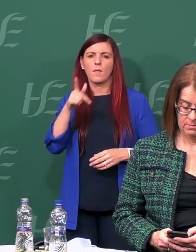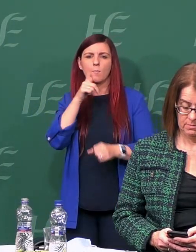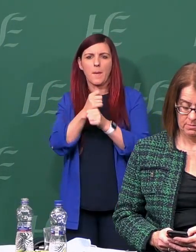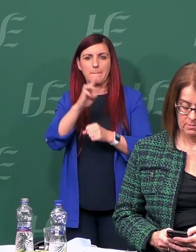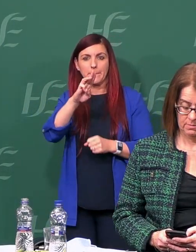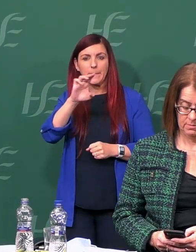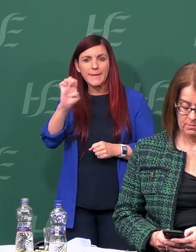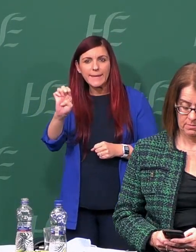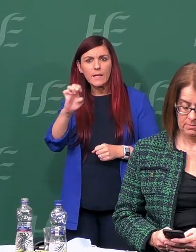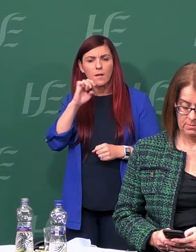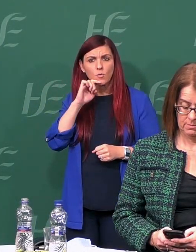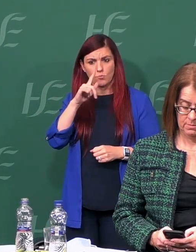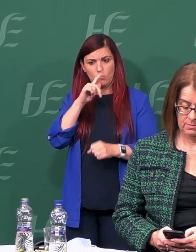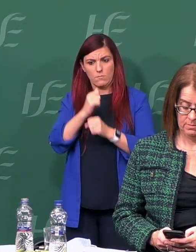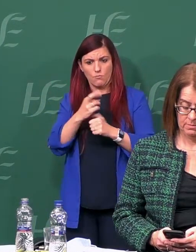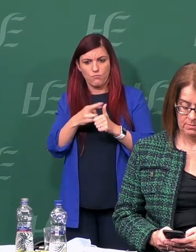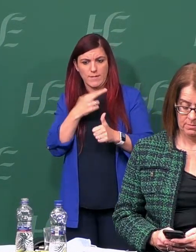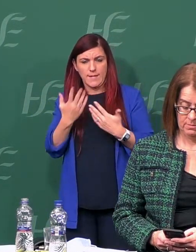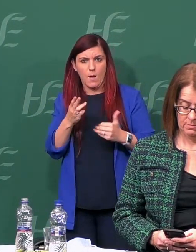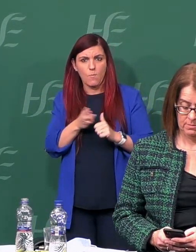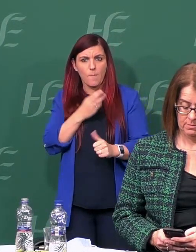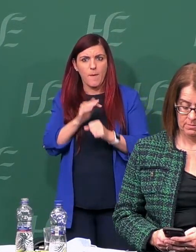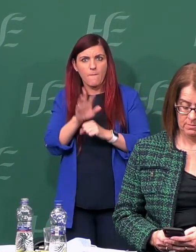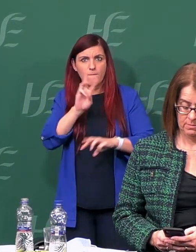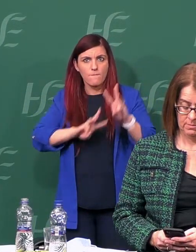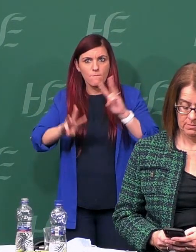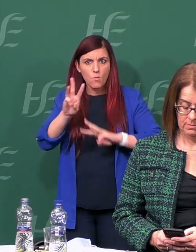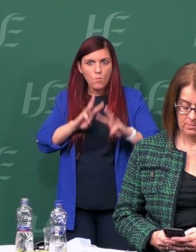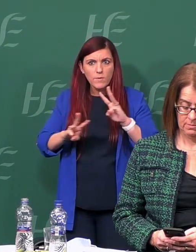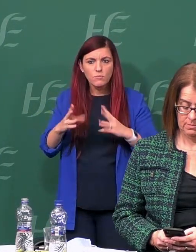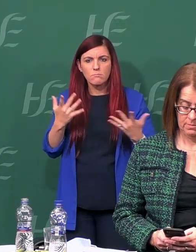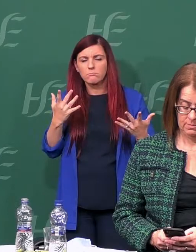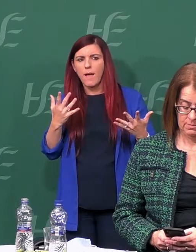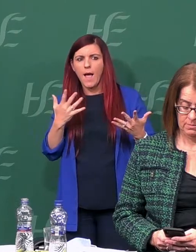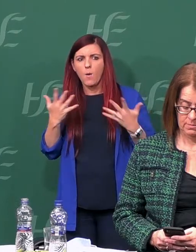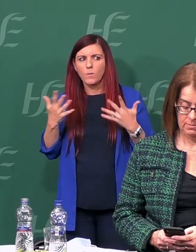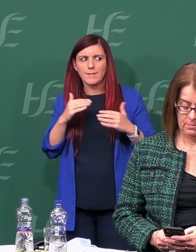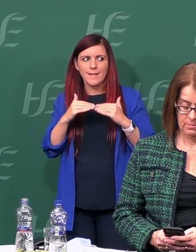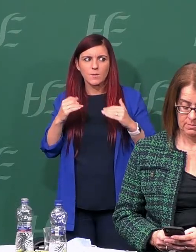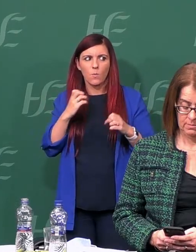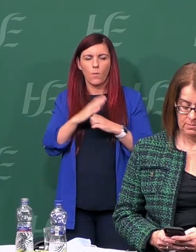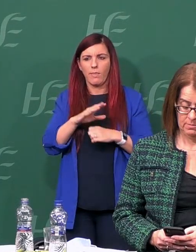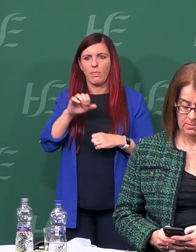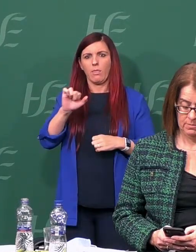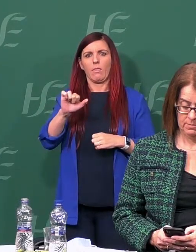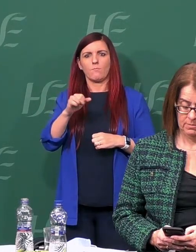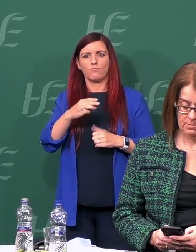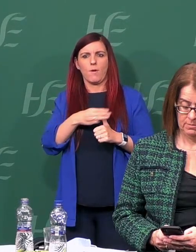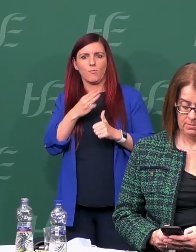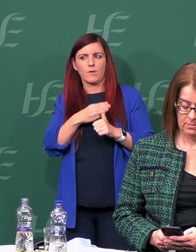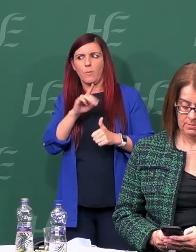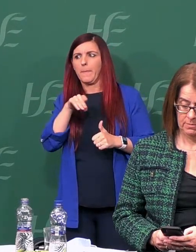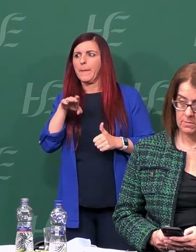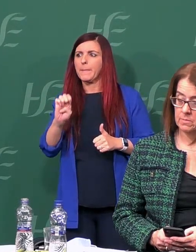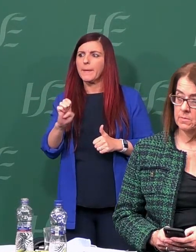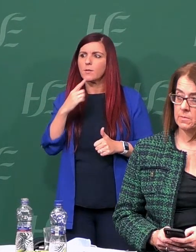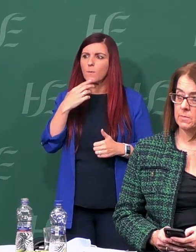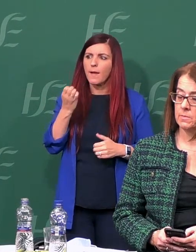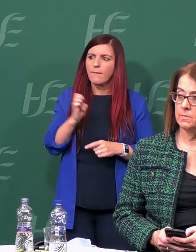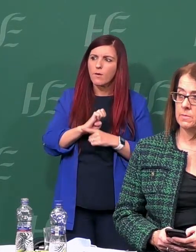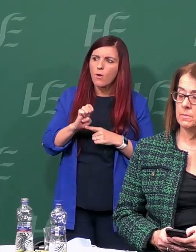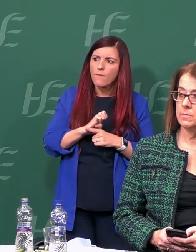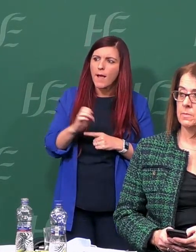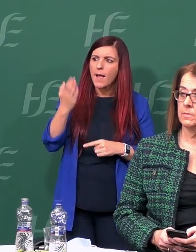going to be in another challenging situation? Are we prepared for that in terms of PPE stocks? And there was an audit last year that recommended implementing